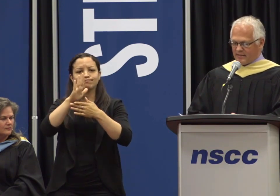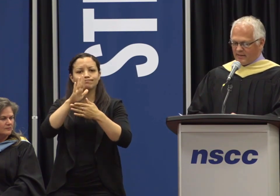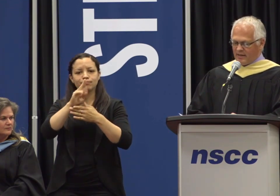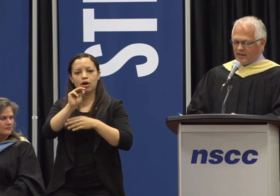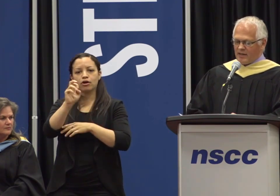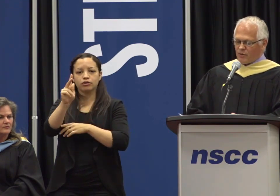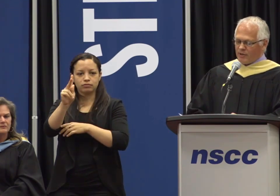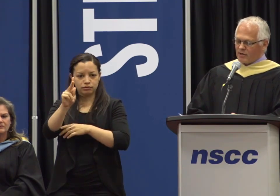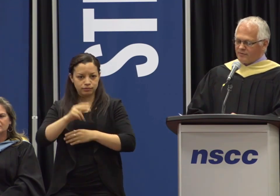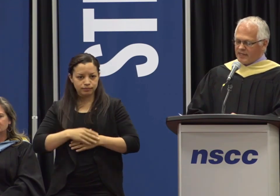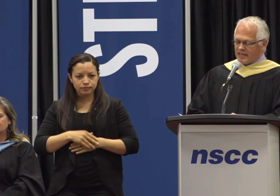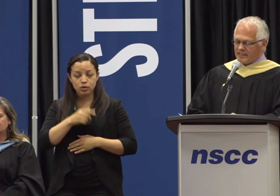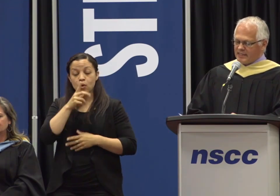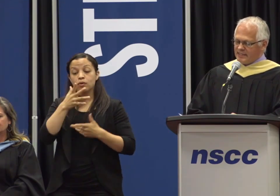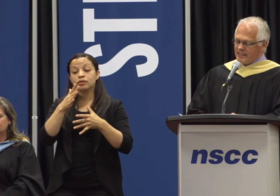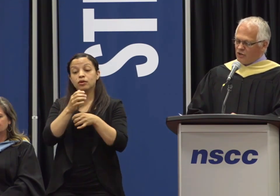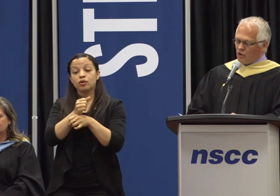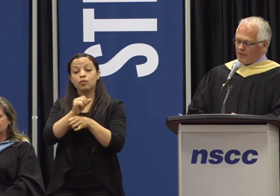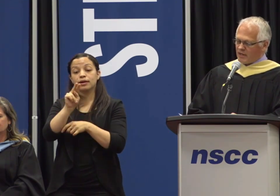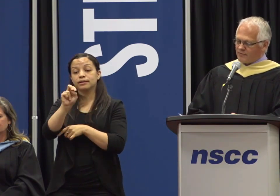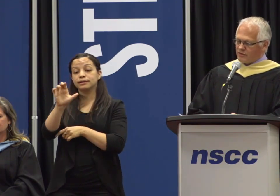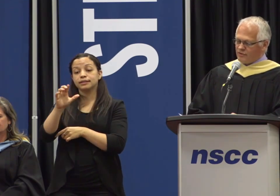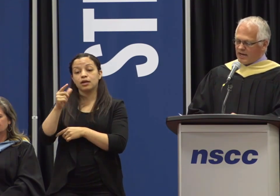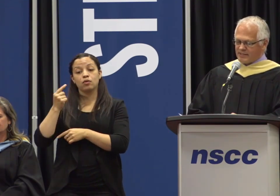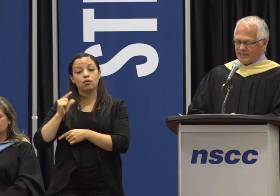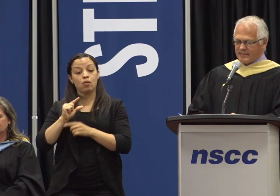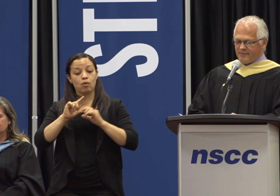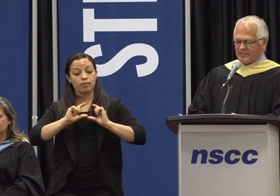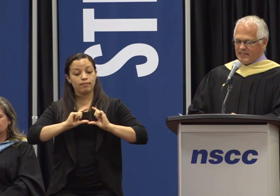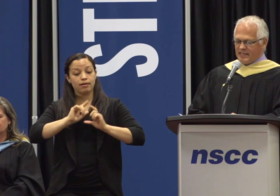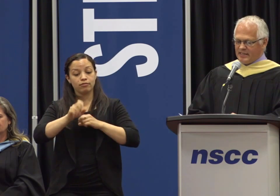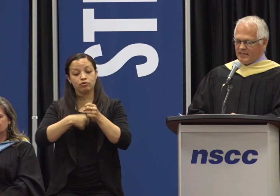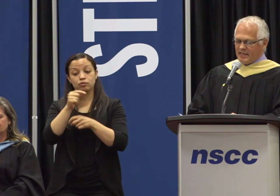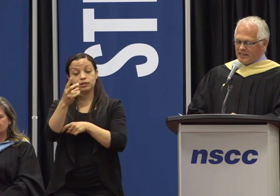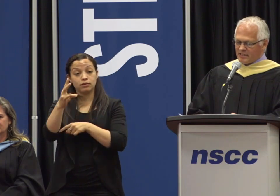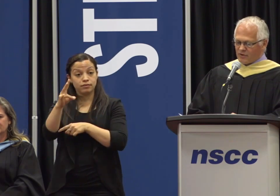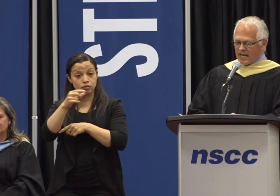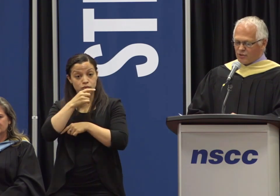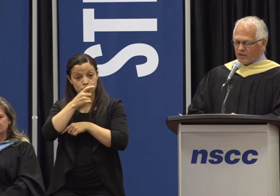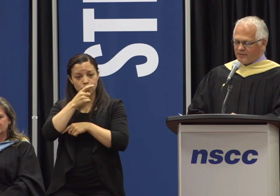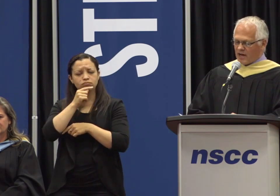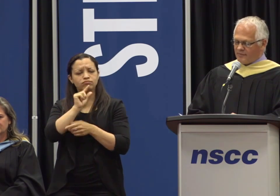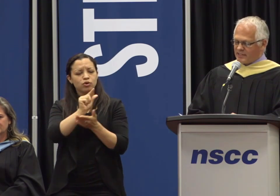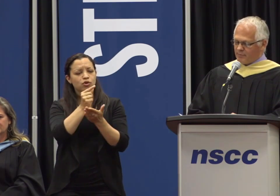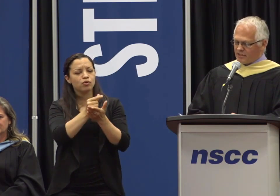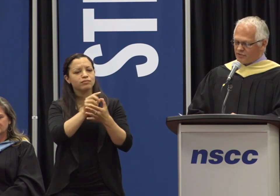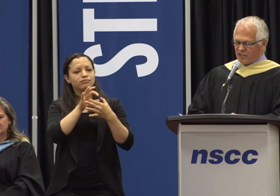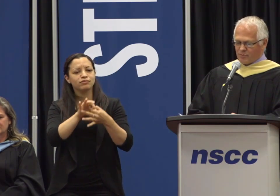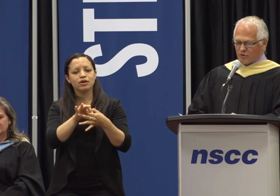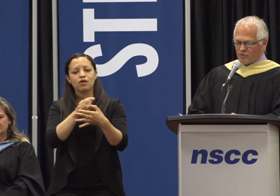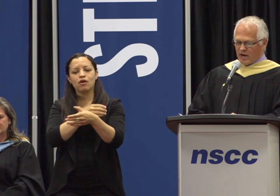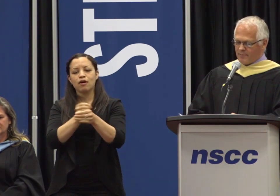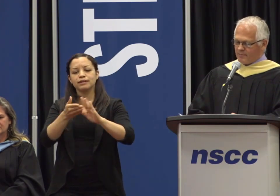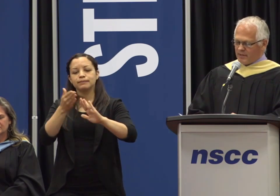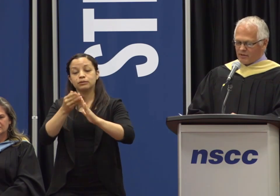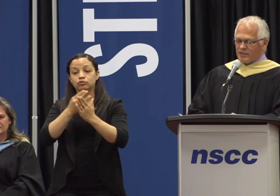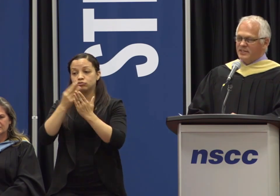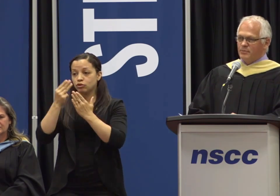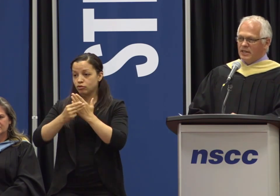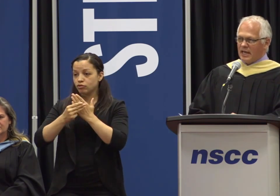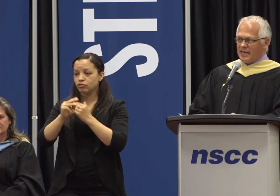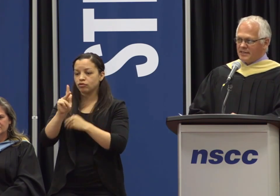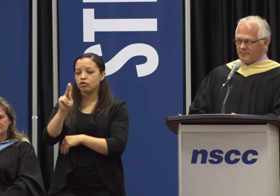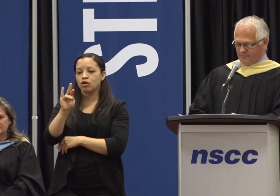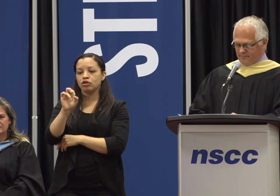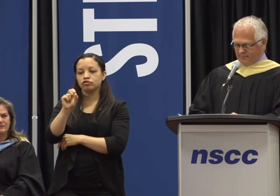standing. The winner of the NSCC Gold Medal for 2017 is a graduate of the Office Administration program,